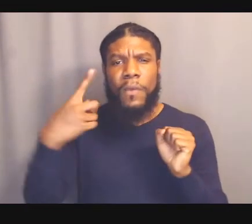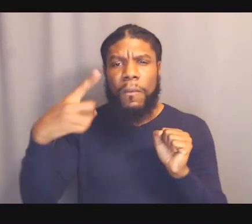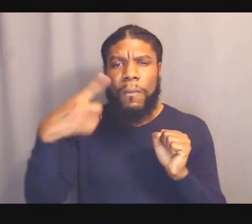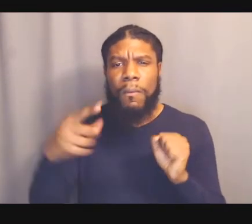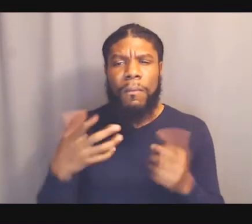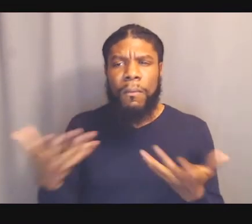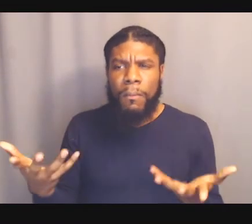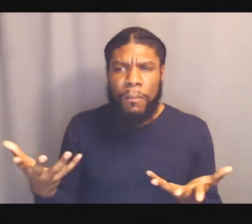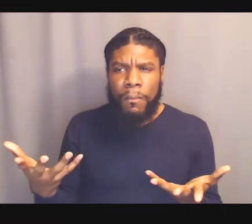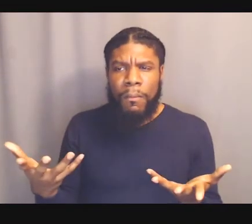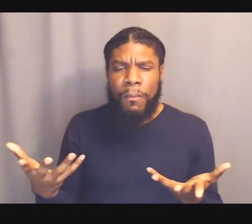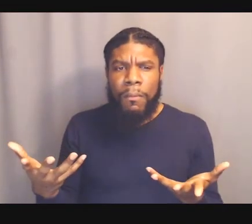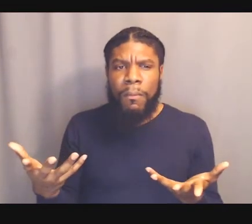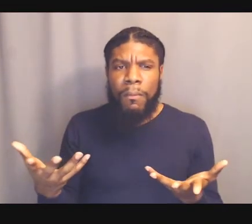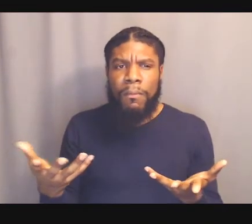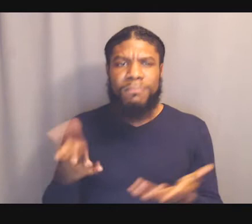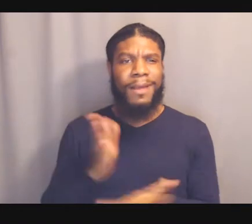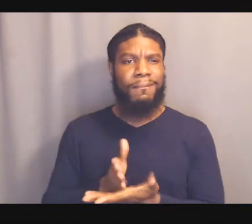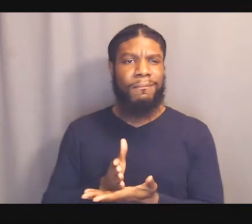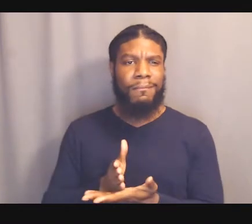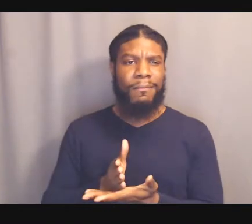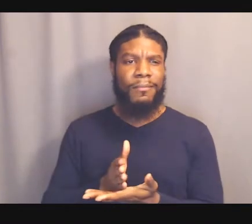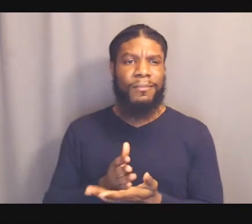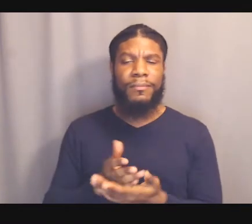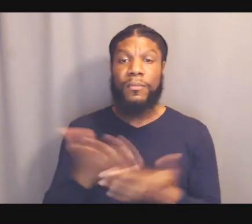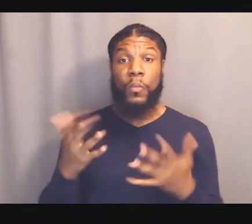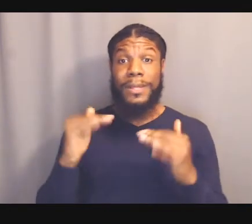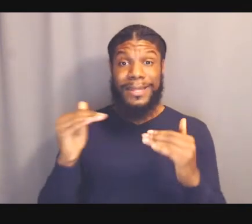Here's the next thing. This is major.